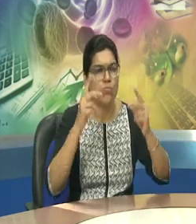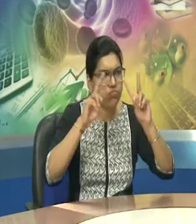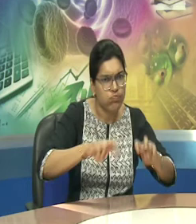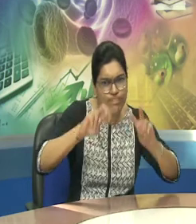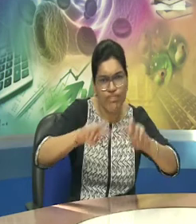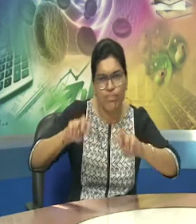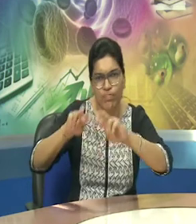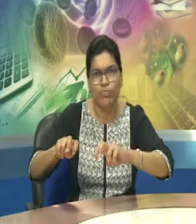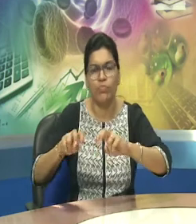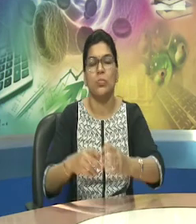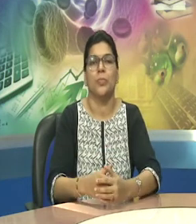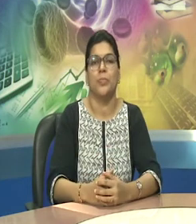Analyze.